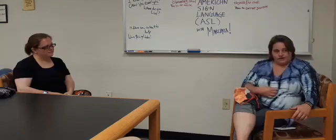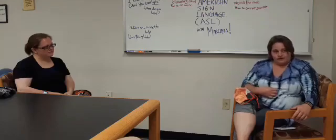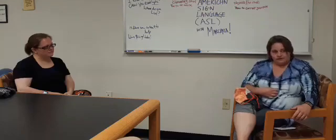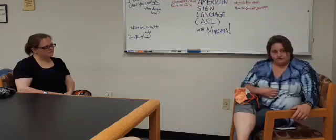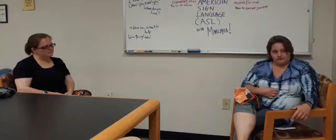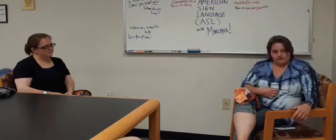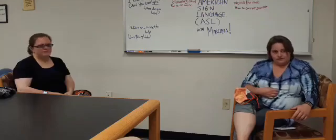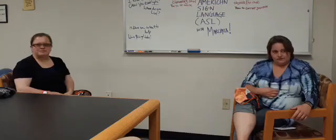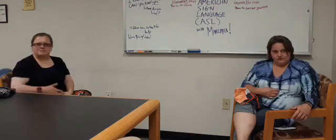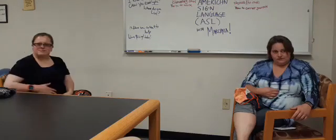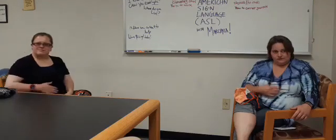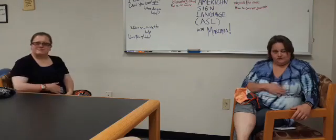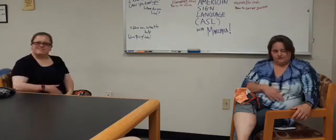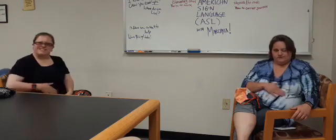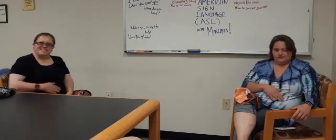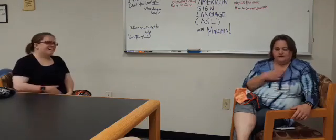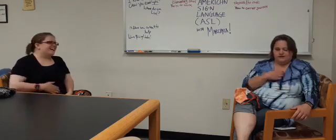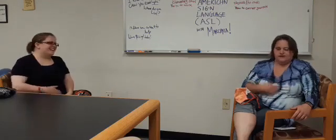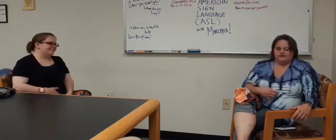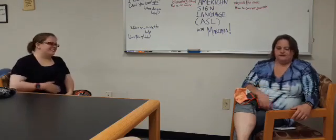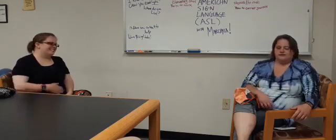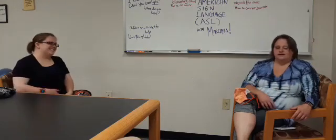I do that now, just to roll the belly.